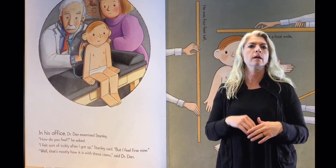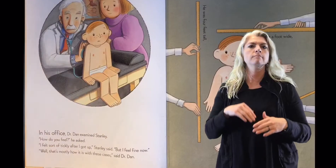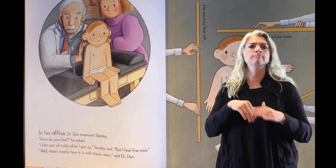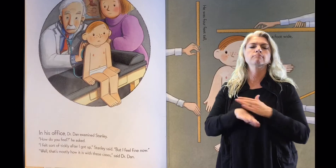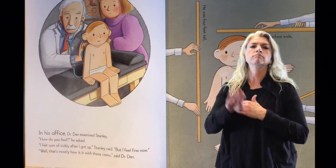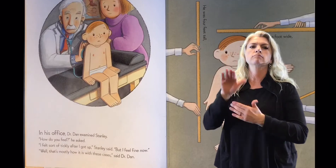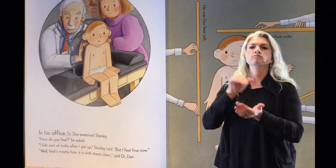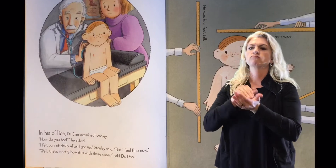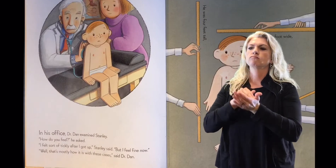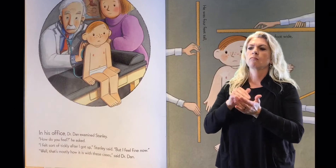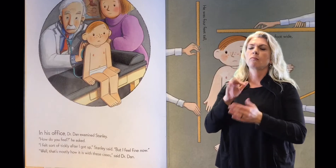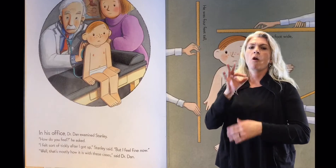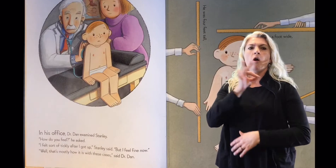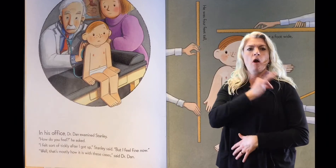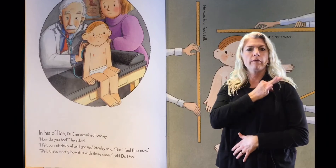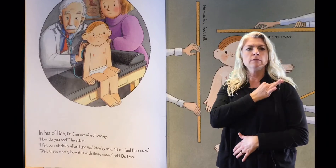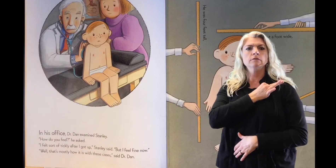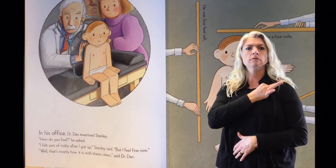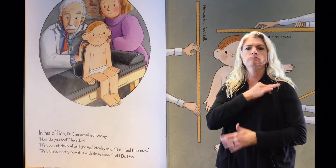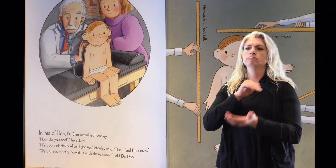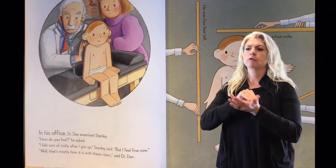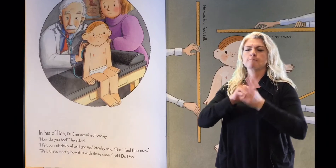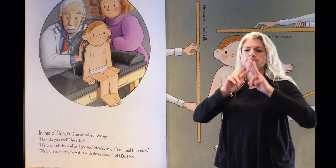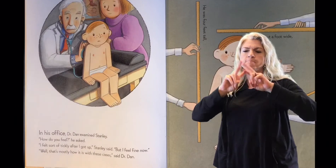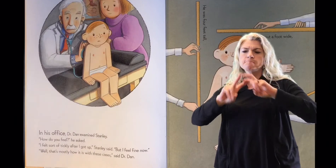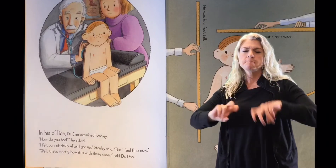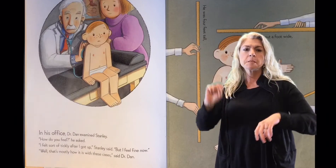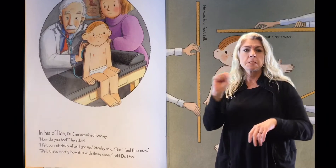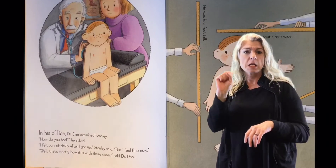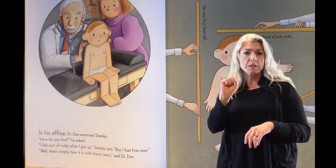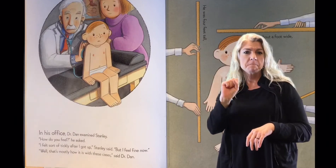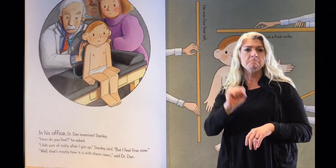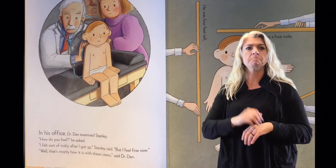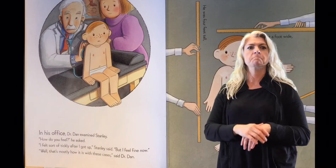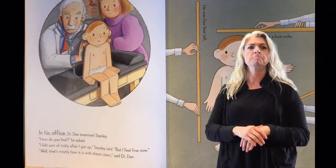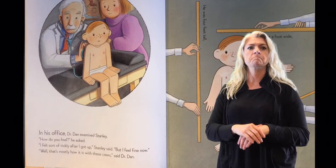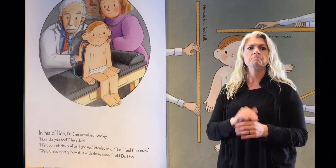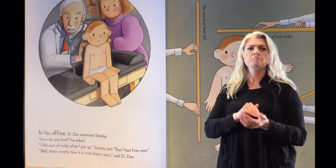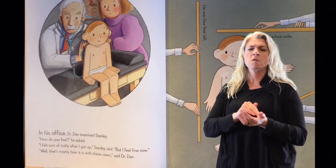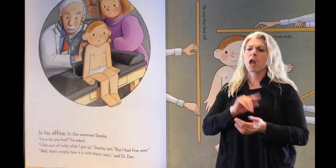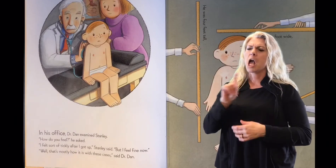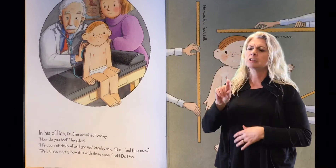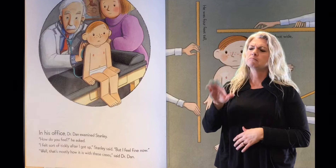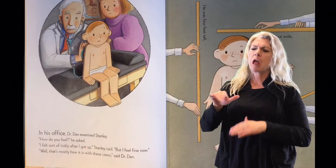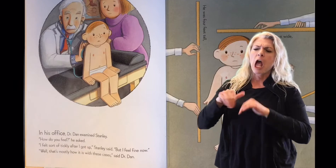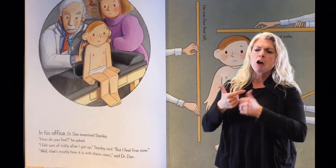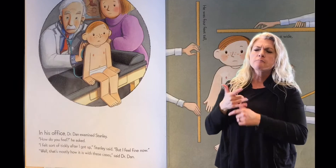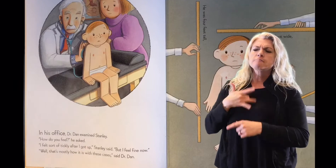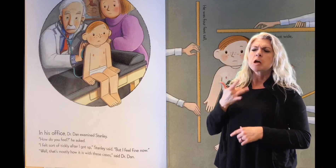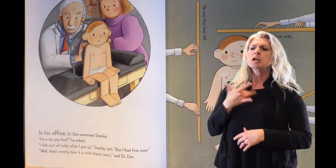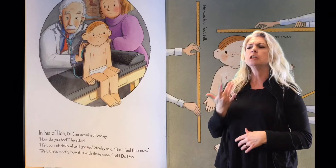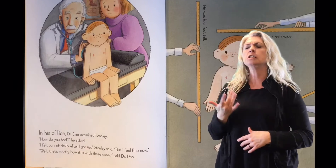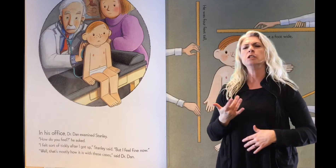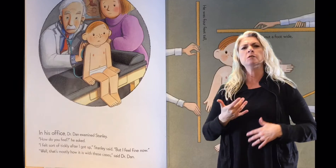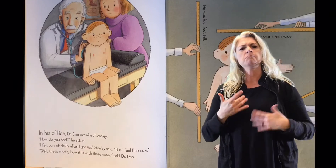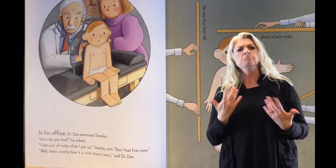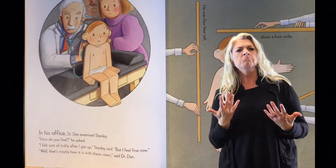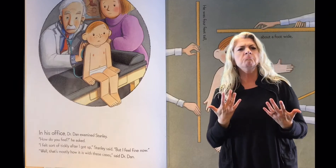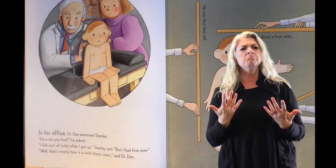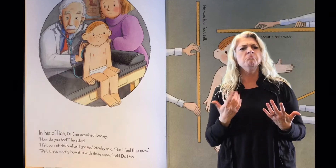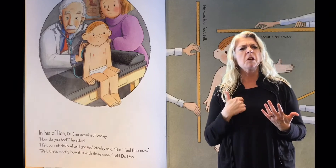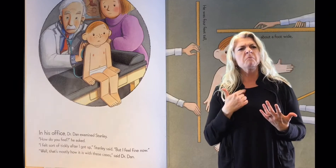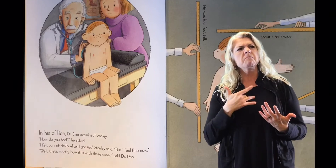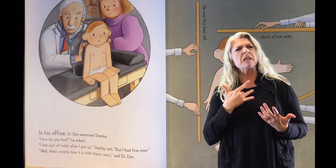In his office, Dr. Dan examined Stanley. "How do you feel?" he asked. "I felt sort